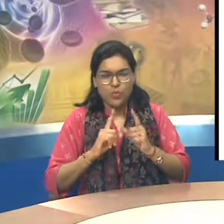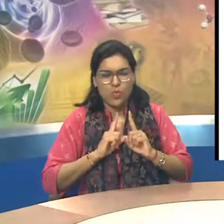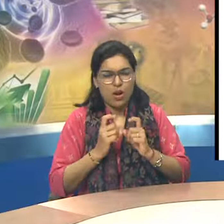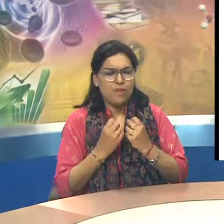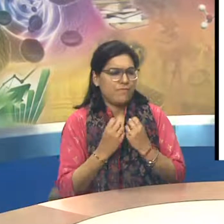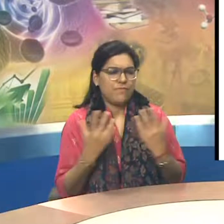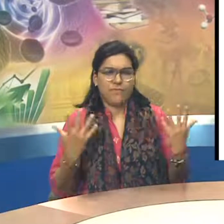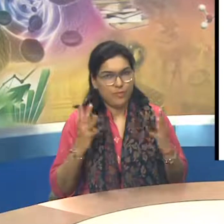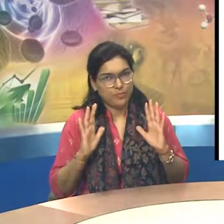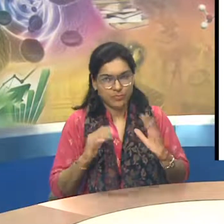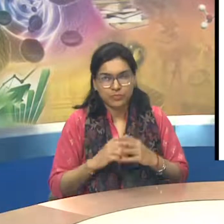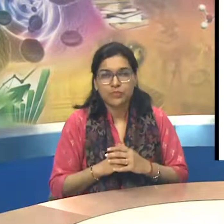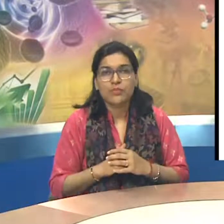external link